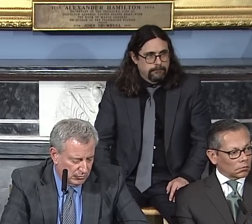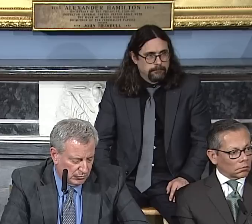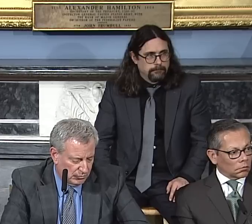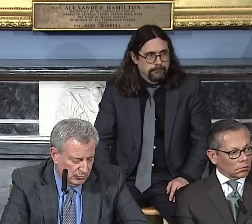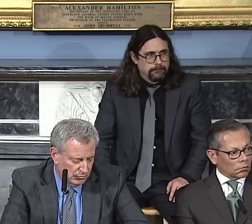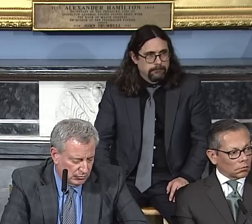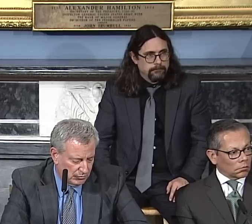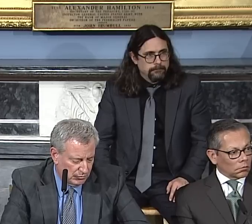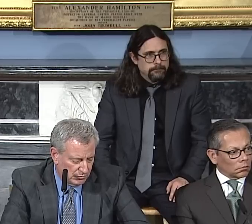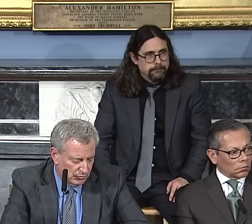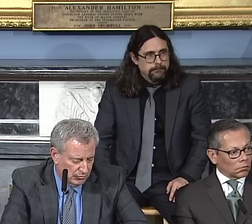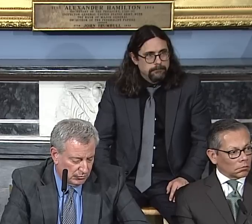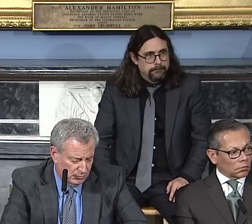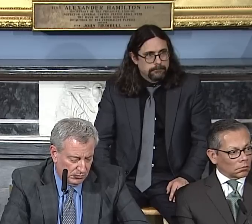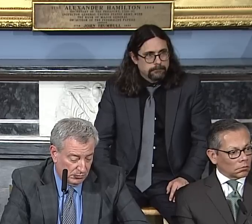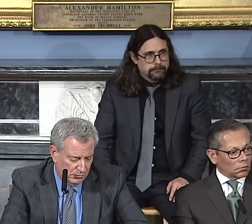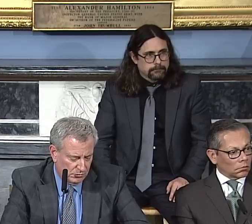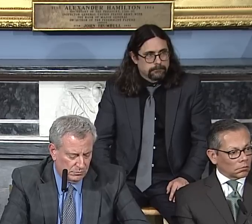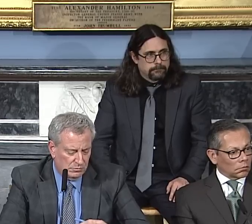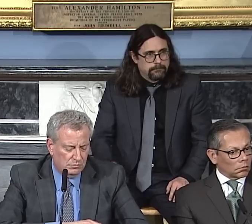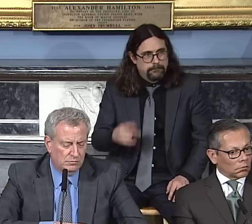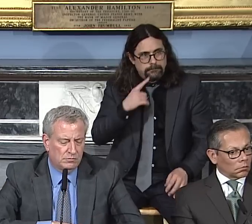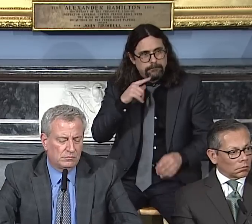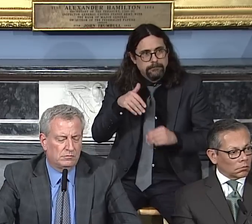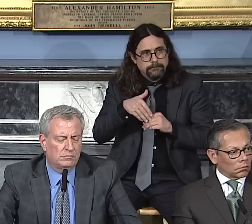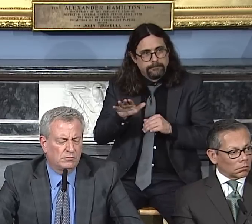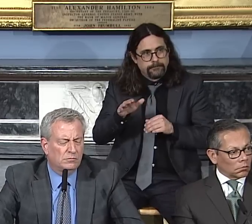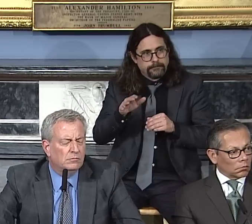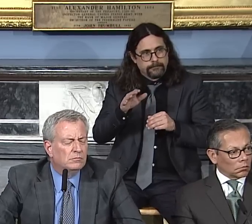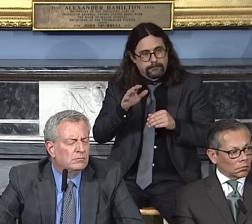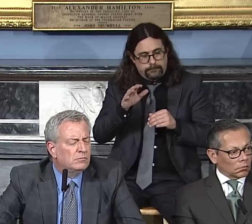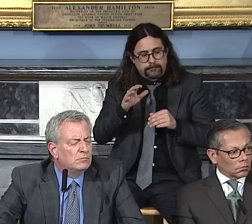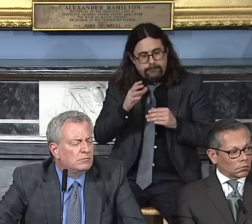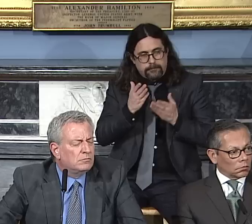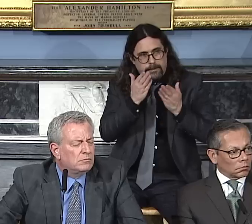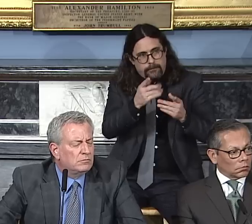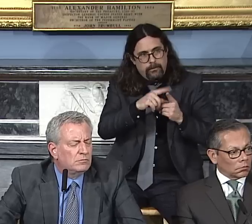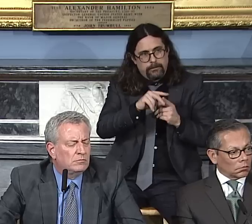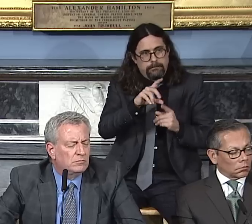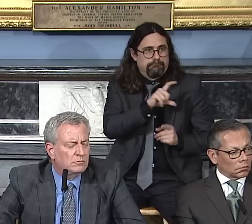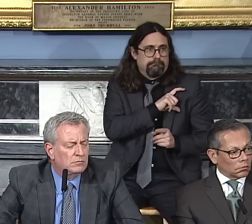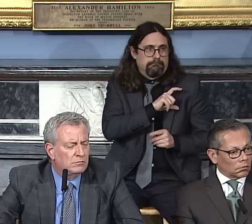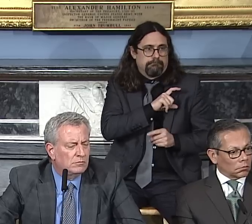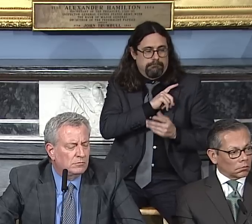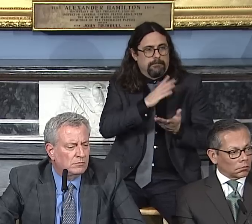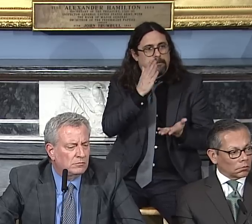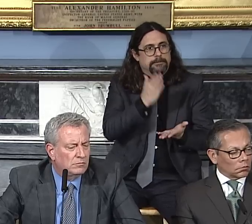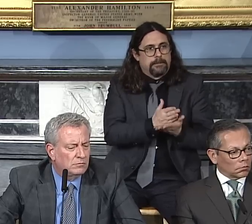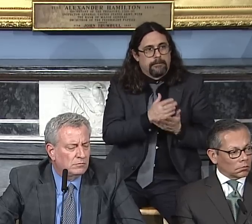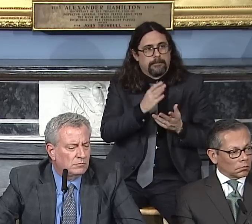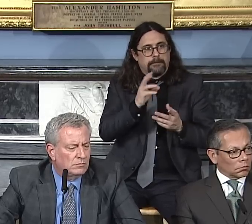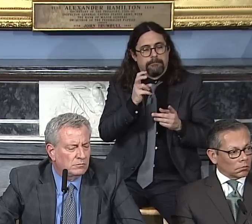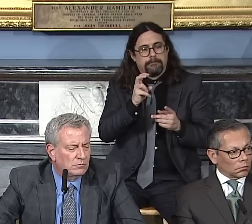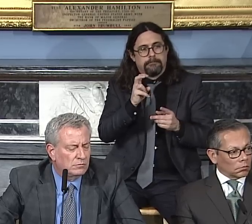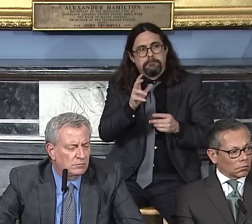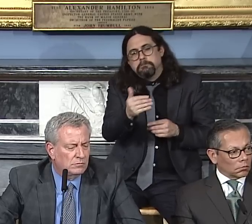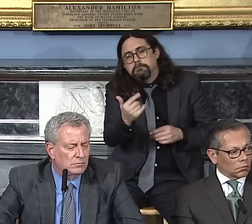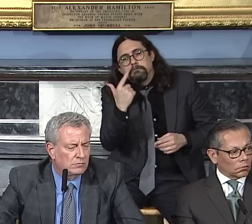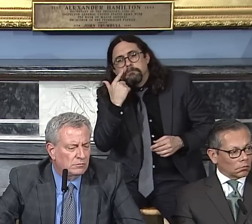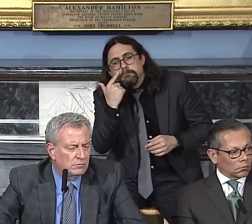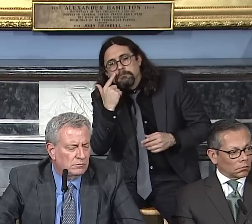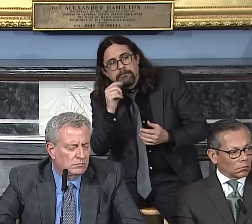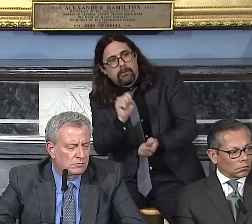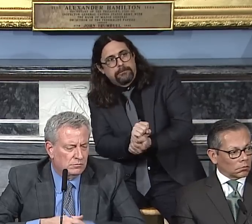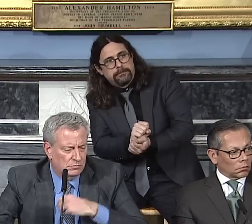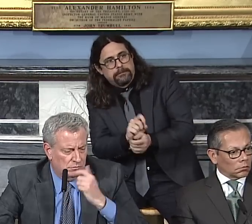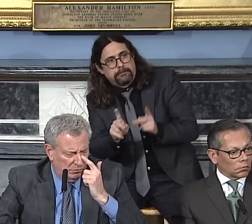to stop making low-level arrests for violations and misdemeanor. The idea being prevent the potential spread of the virus